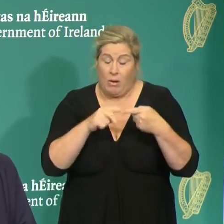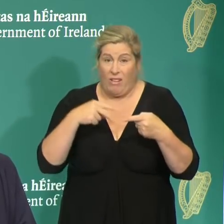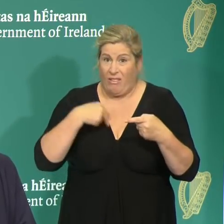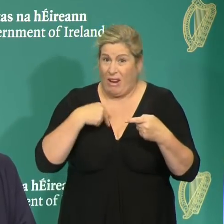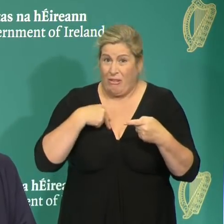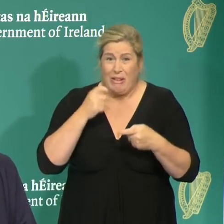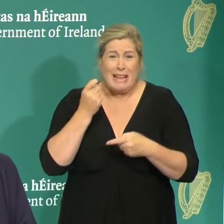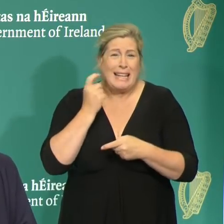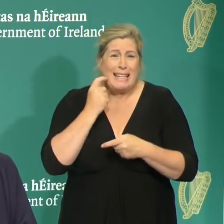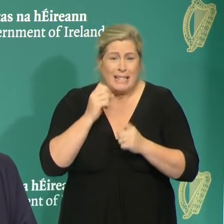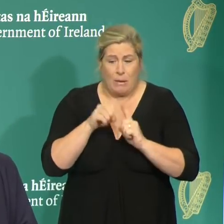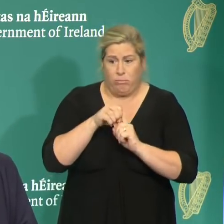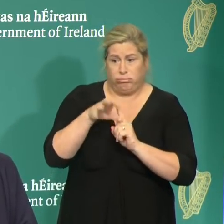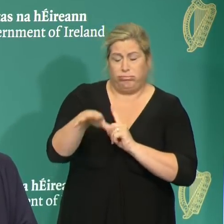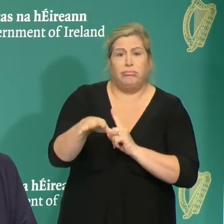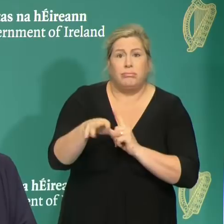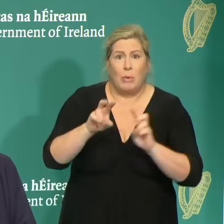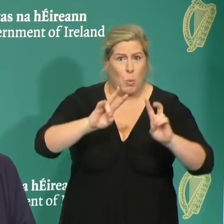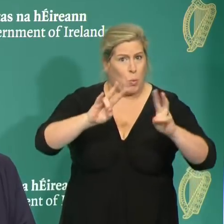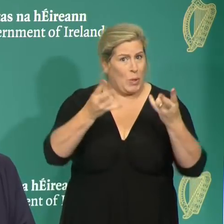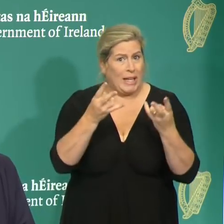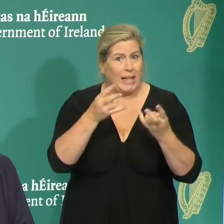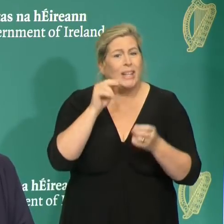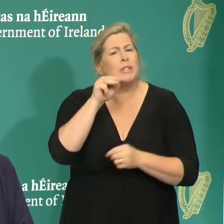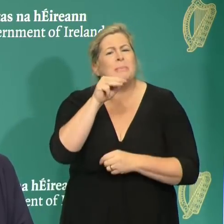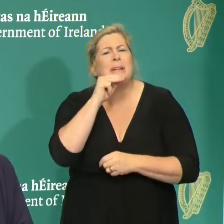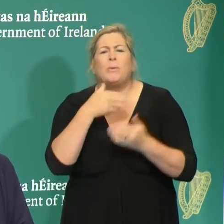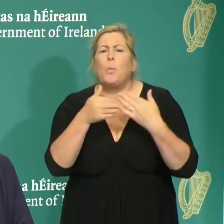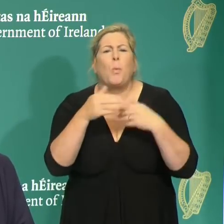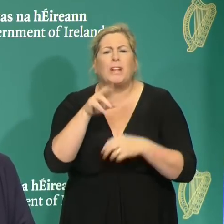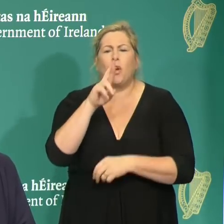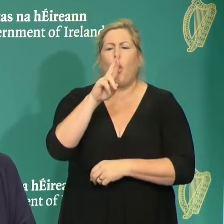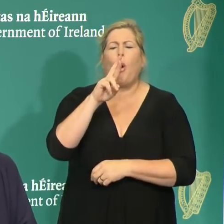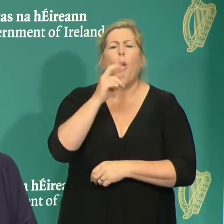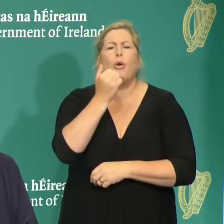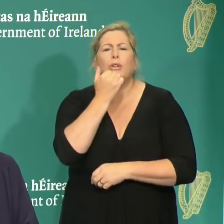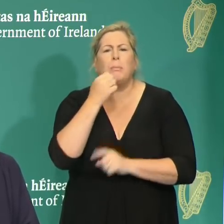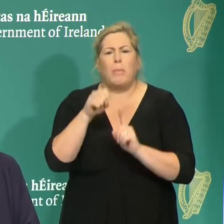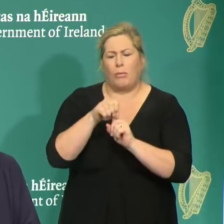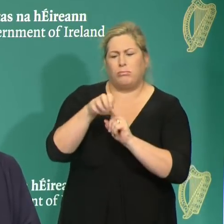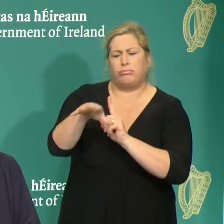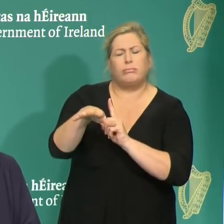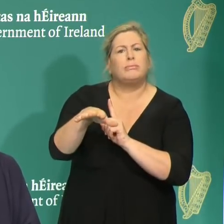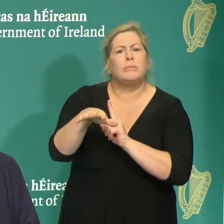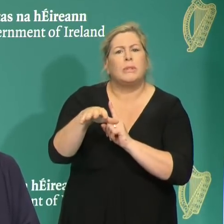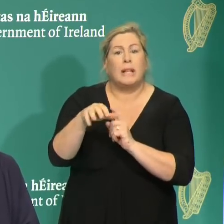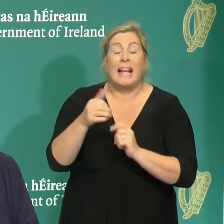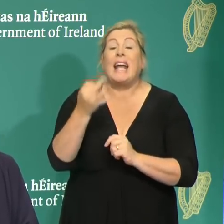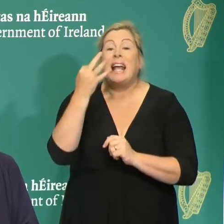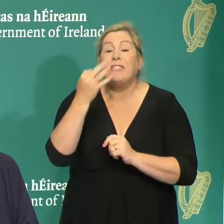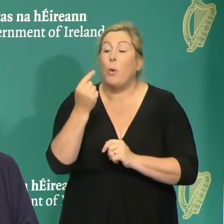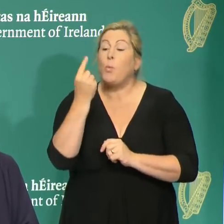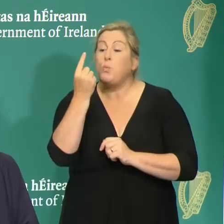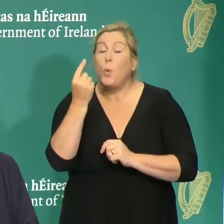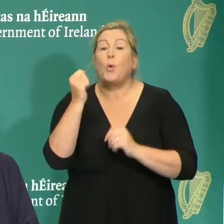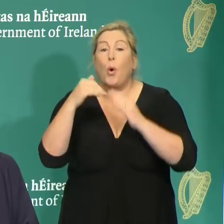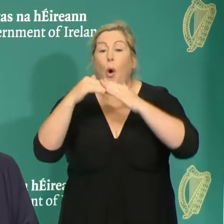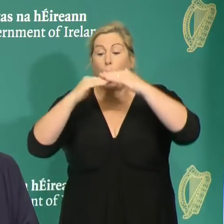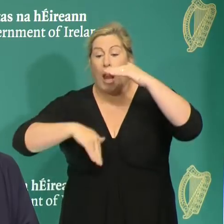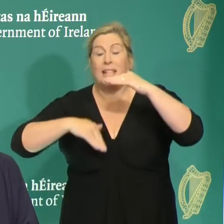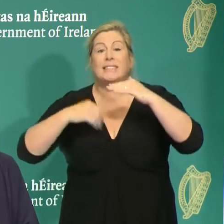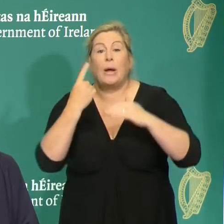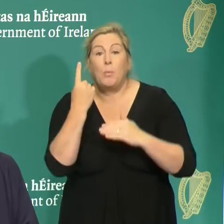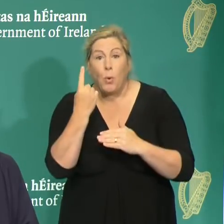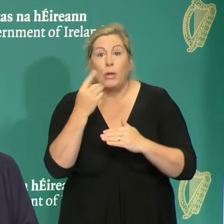spreads fast. That's what the R number is all about. An R of 1 or lower means that every person who